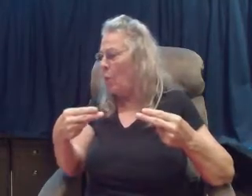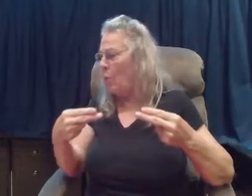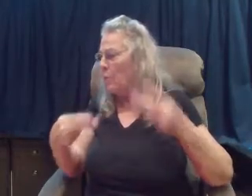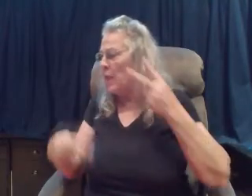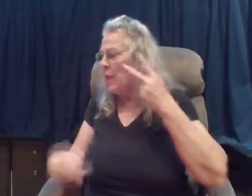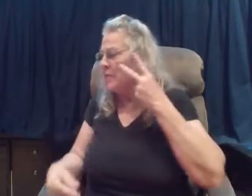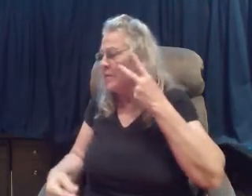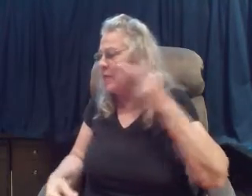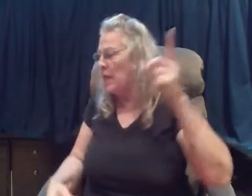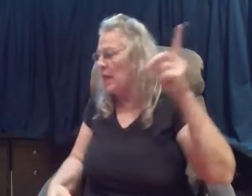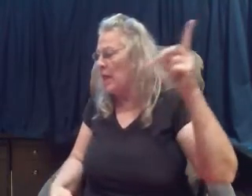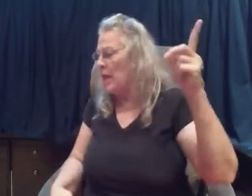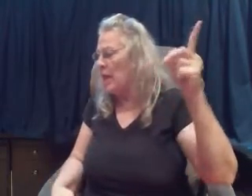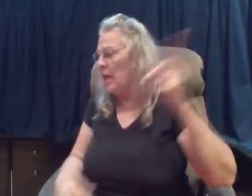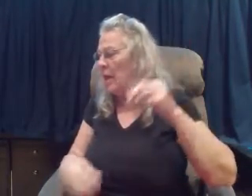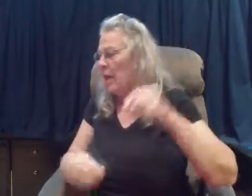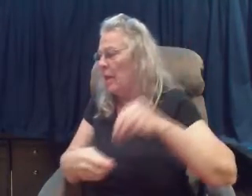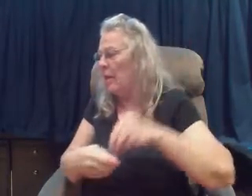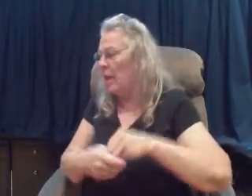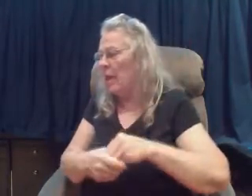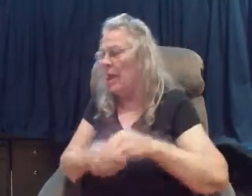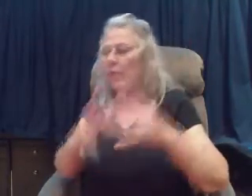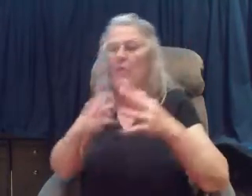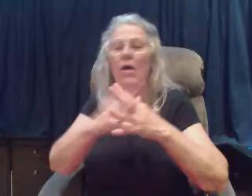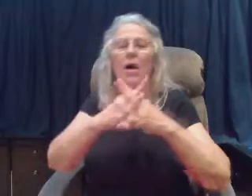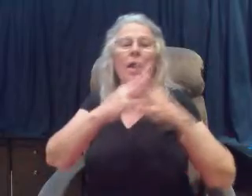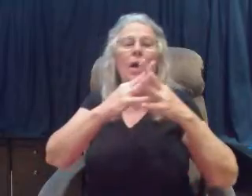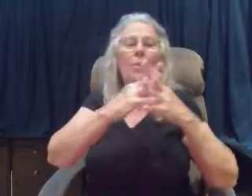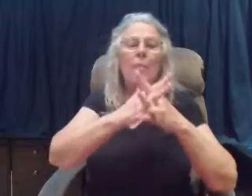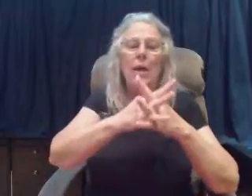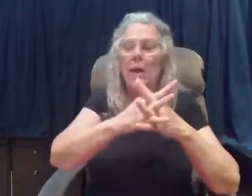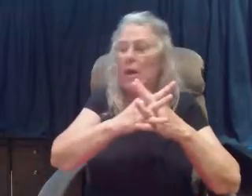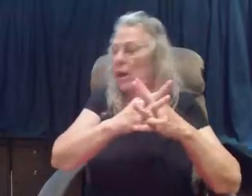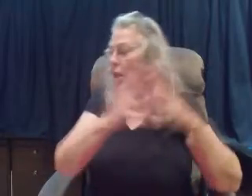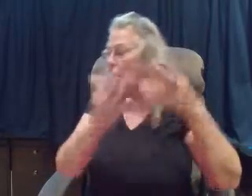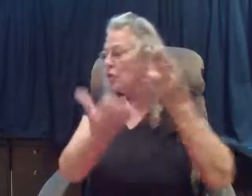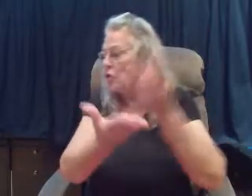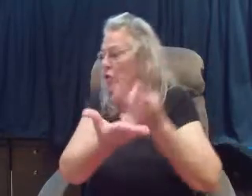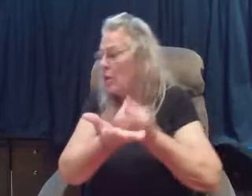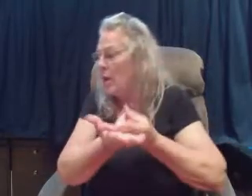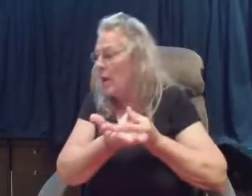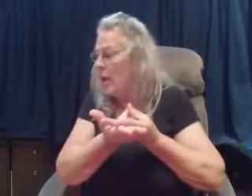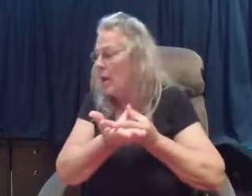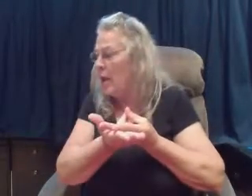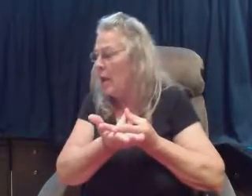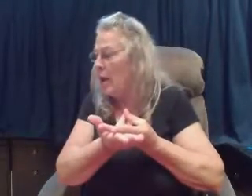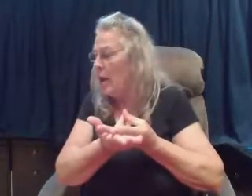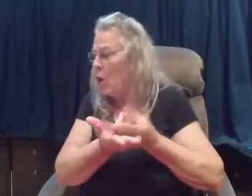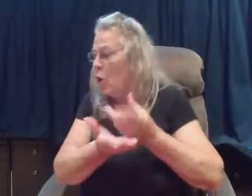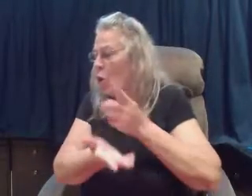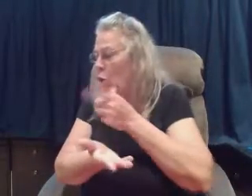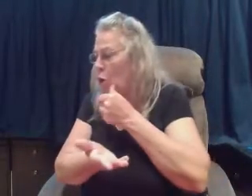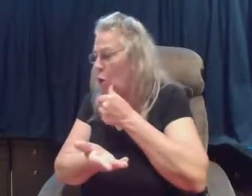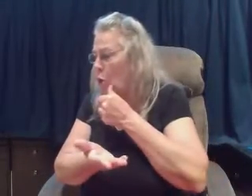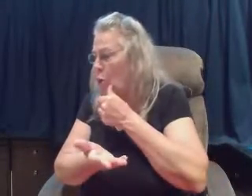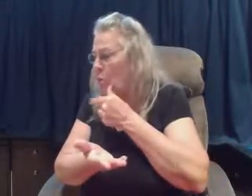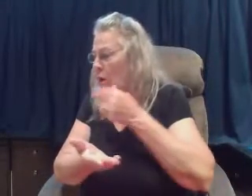Deo. See him in the manger laid, whom